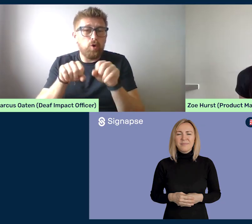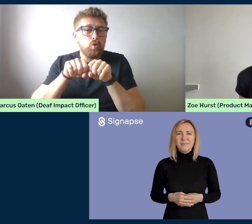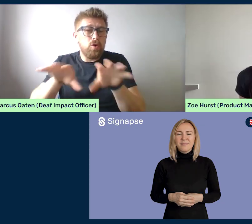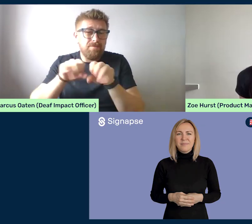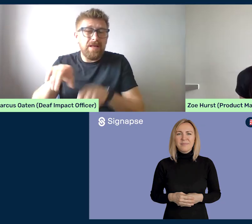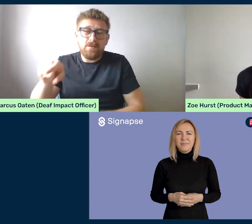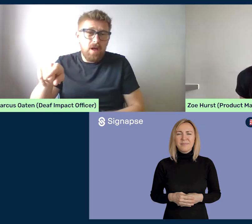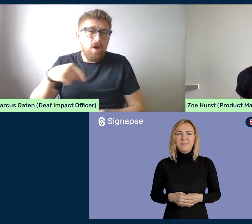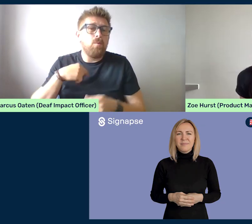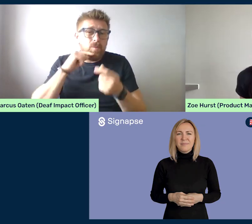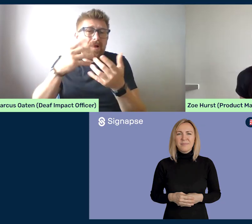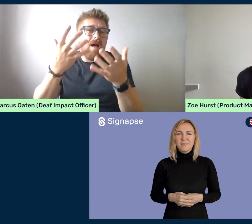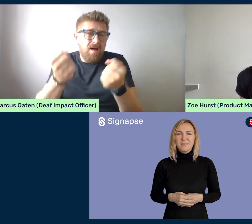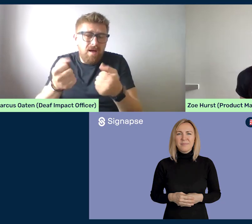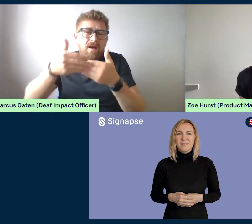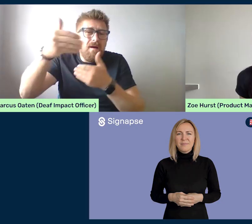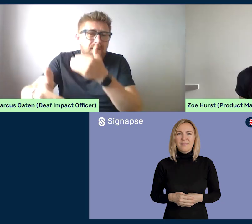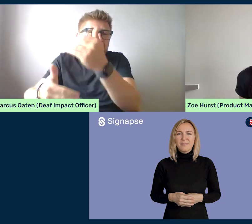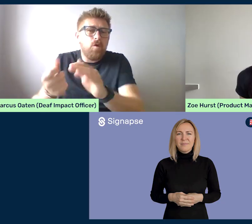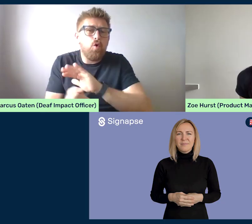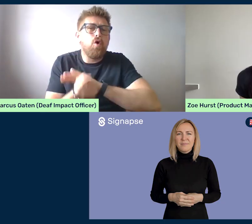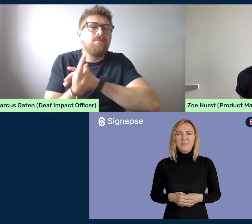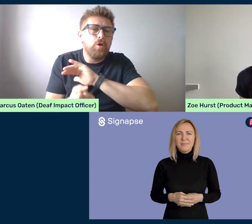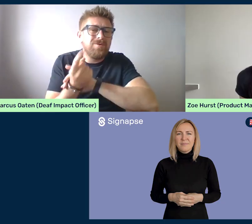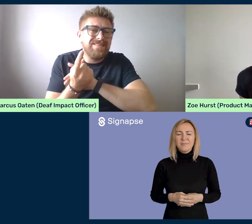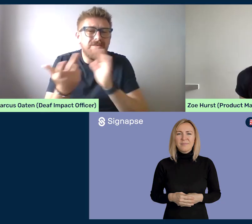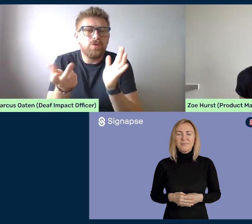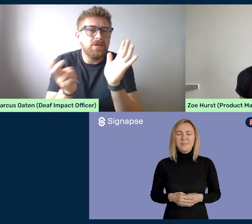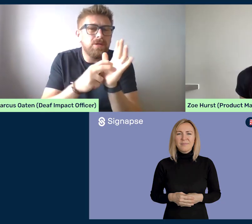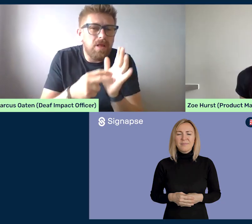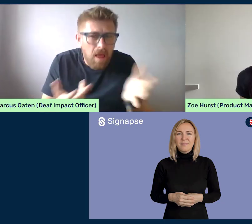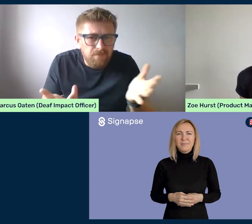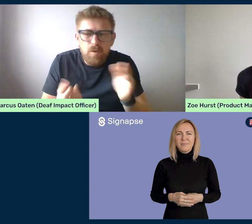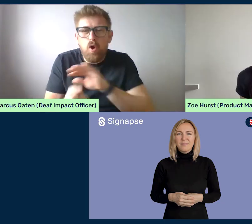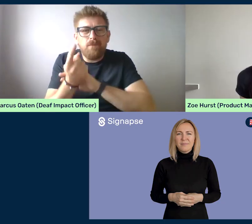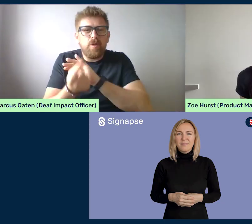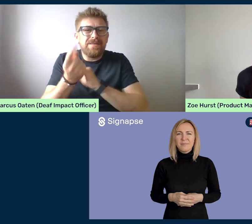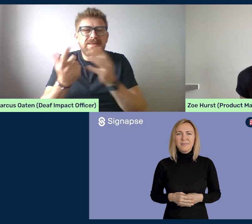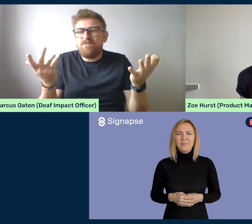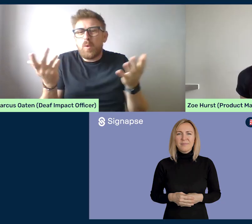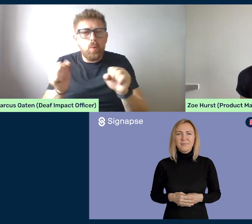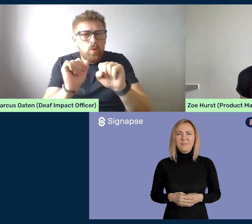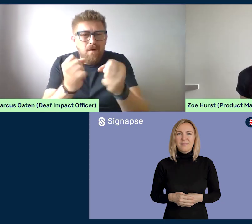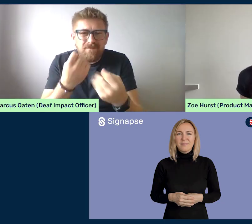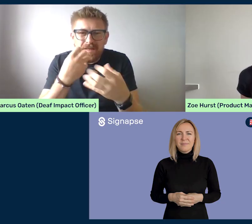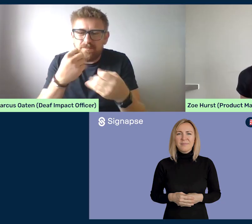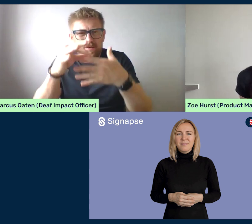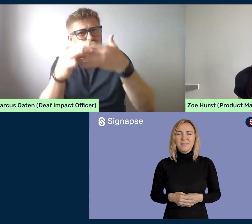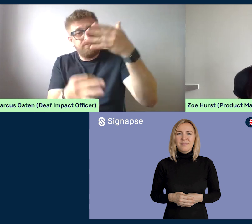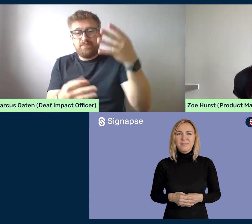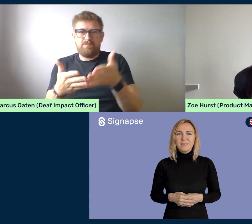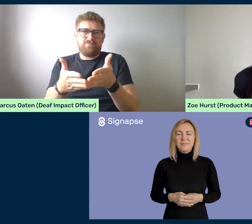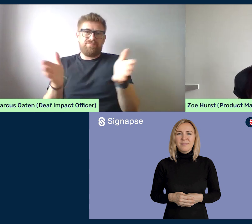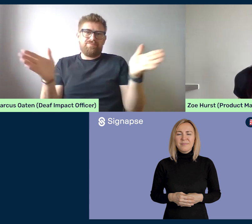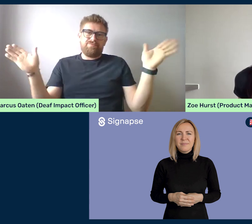The other thing to do is keep an eye on our social media posts because we will have future opportunities to sign up to